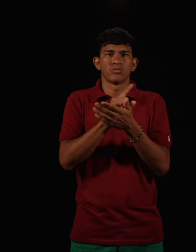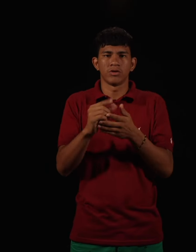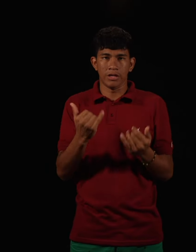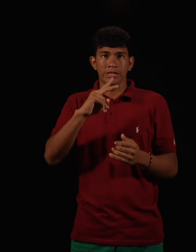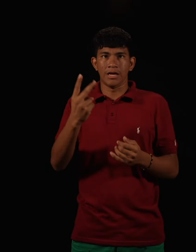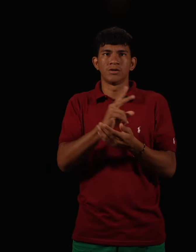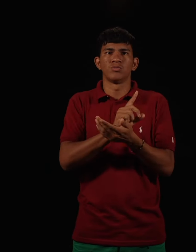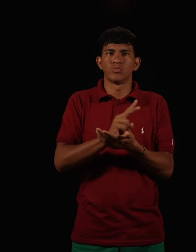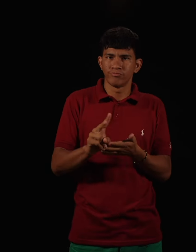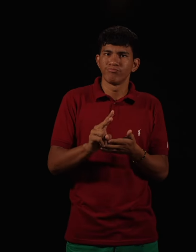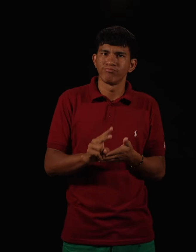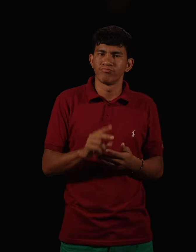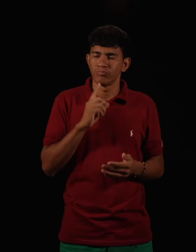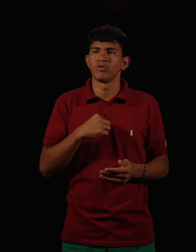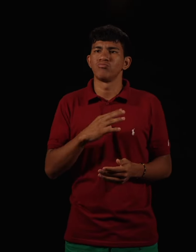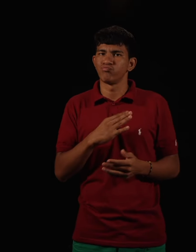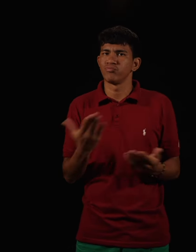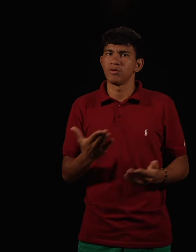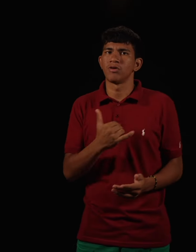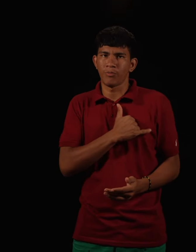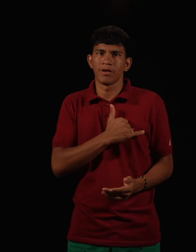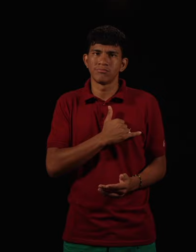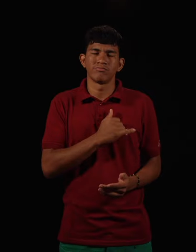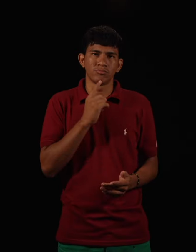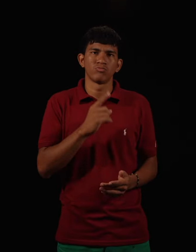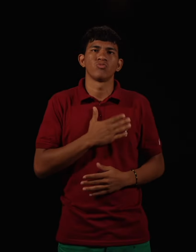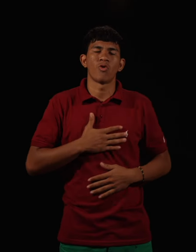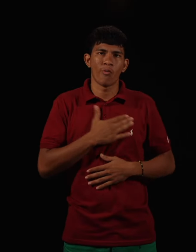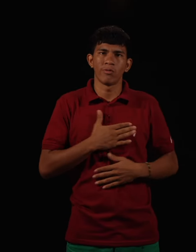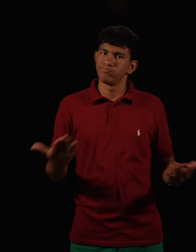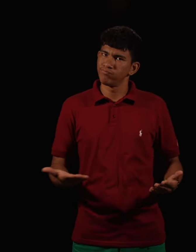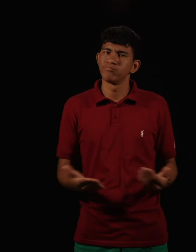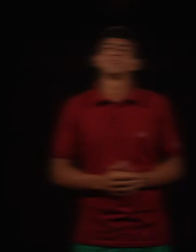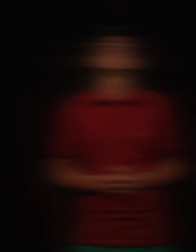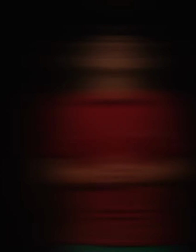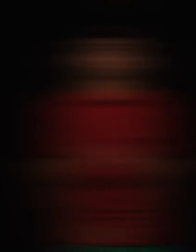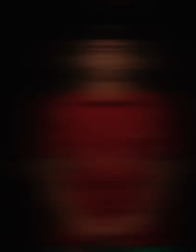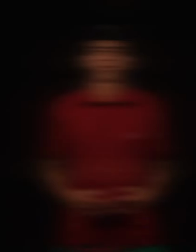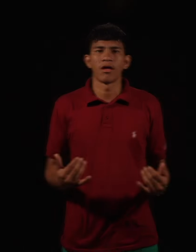We have different topics every week, and now I'm just starting the second week. And I'm really enjoying my time here.